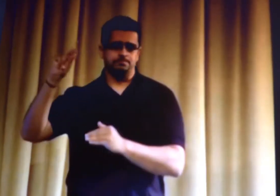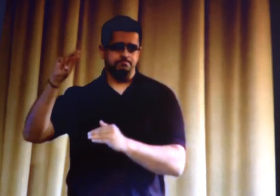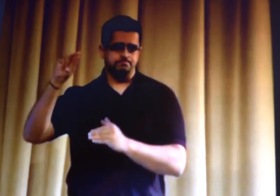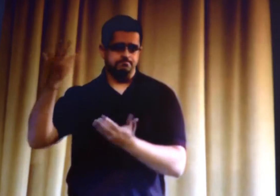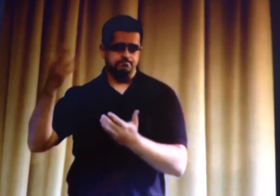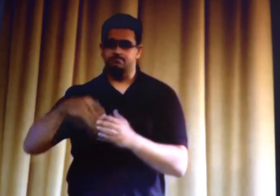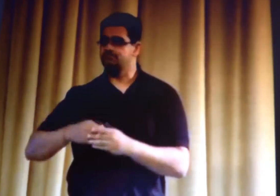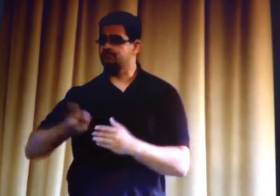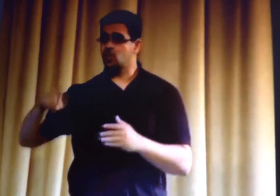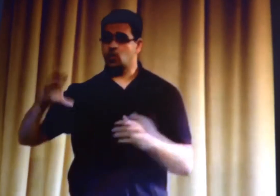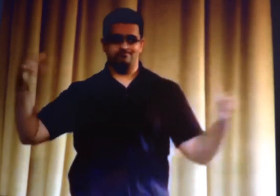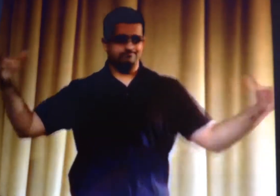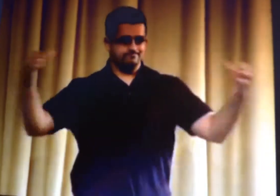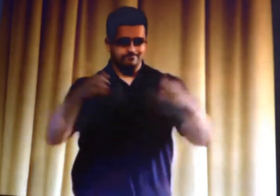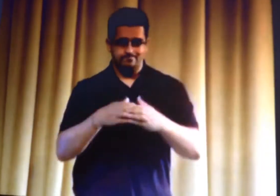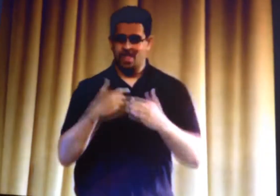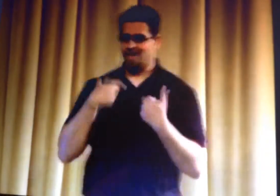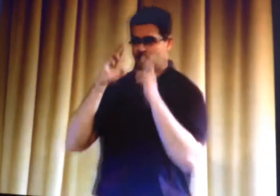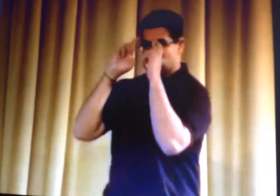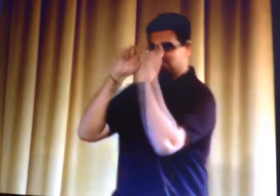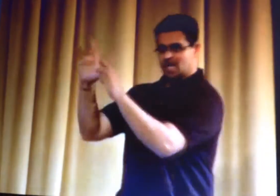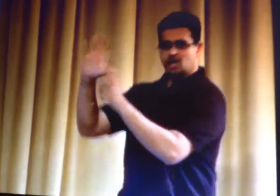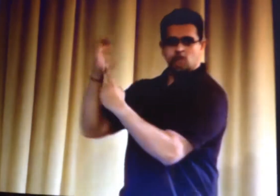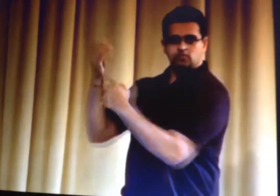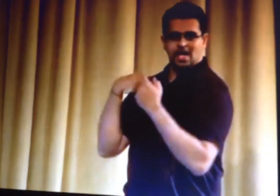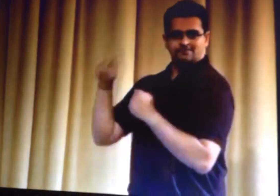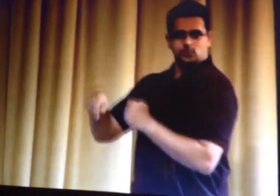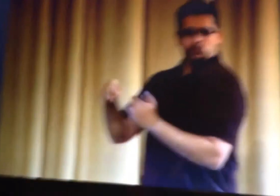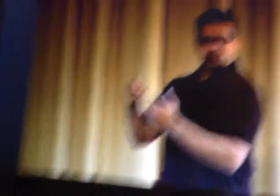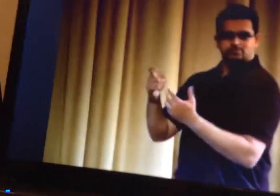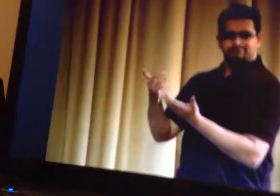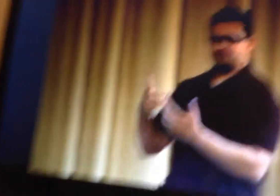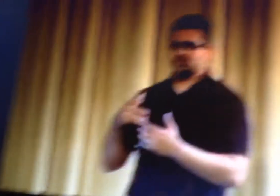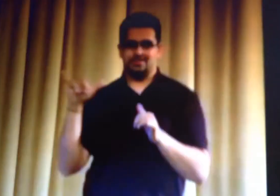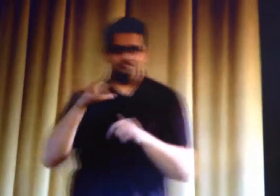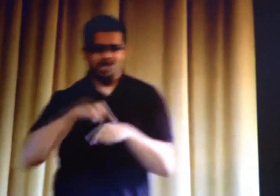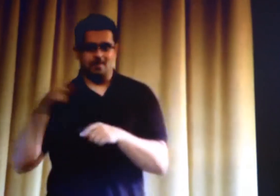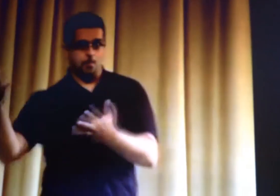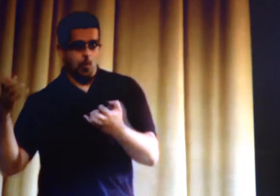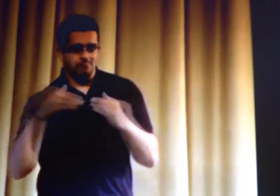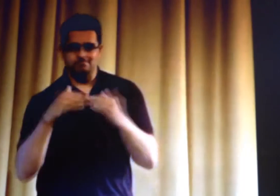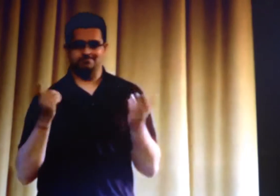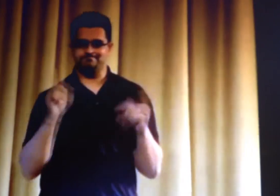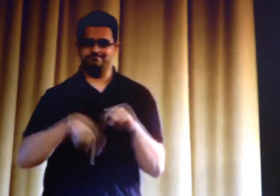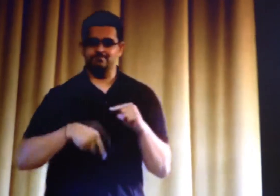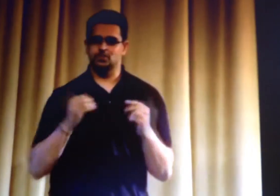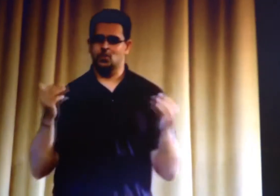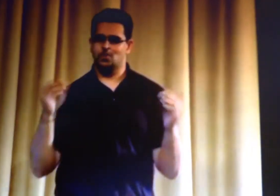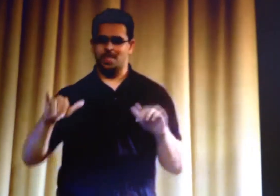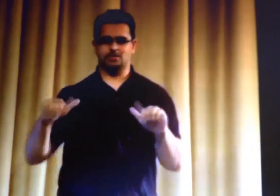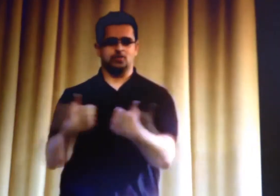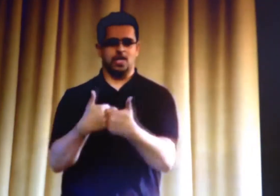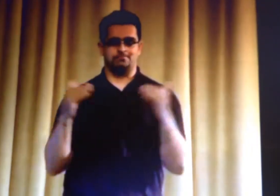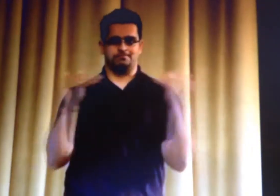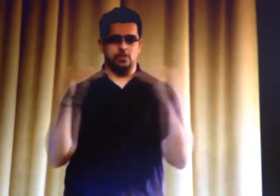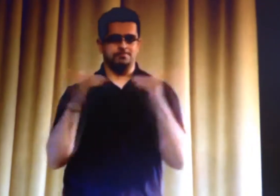In America, men and women are seen as equals. But in most of those underdeveloped countries, it's not the case. So